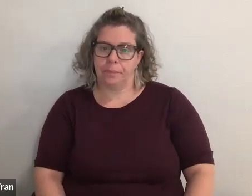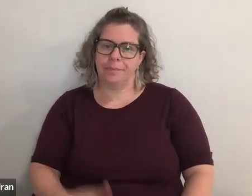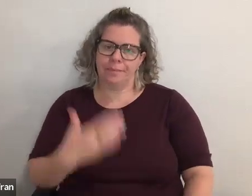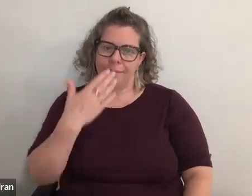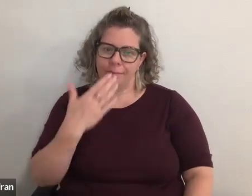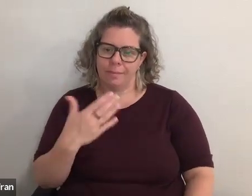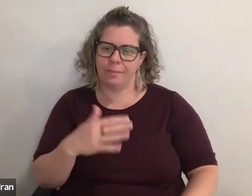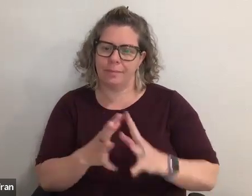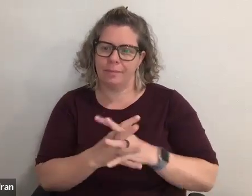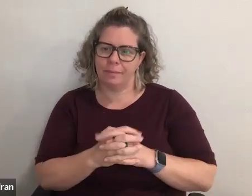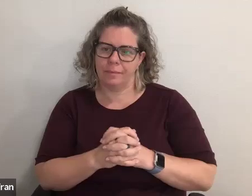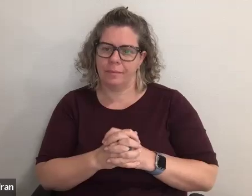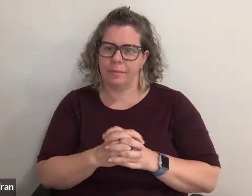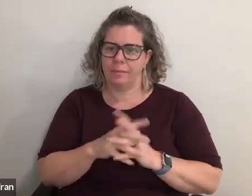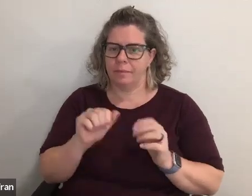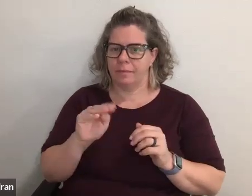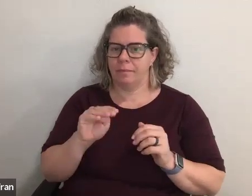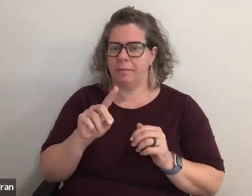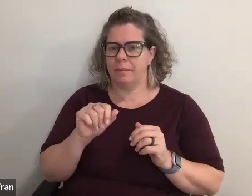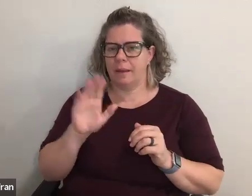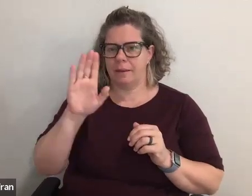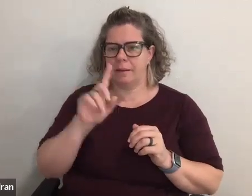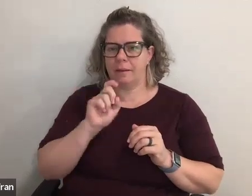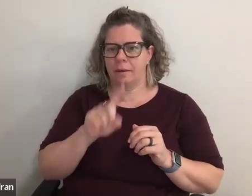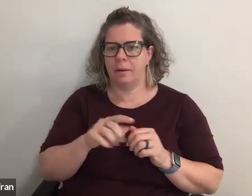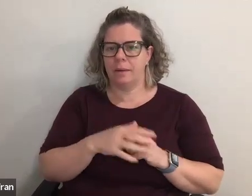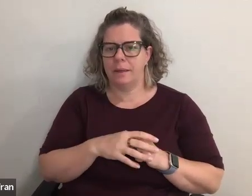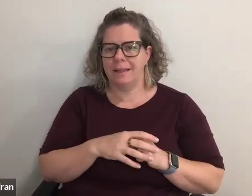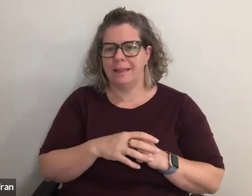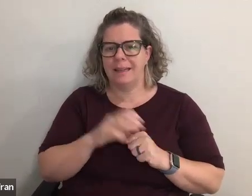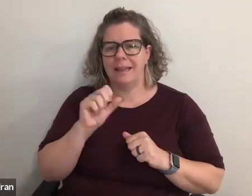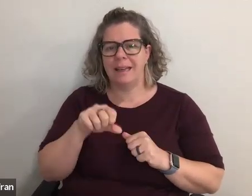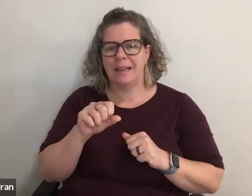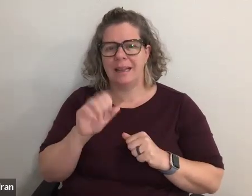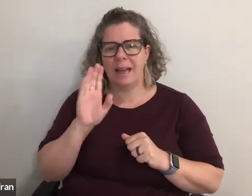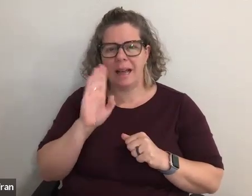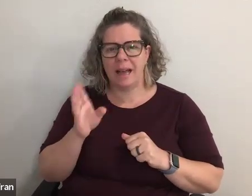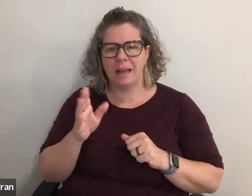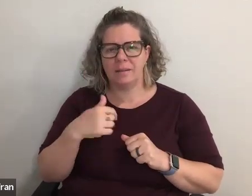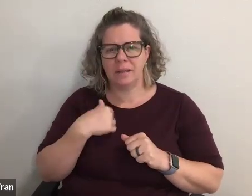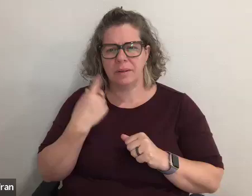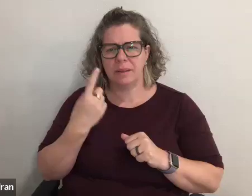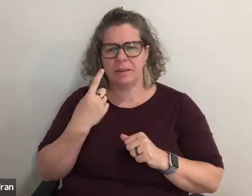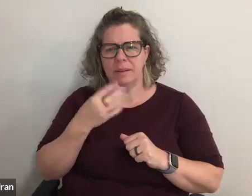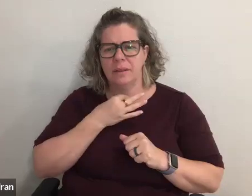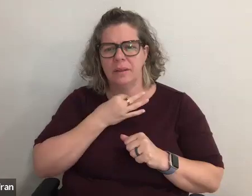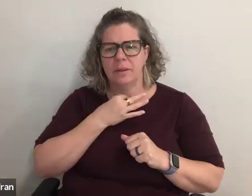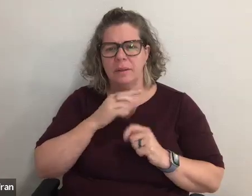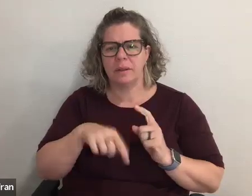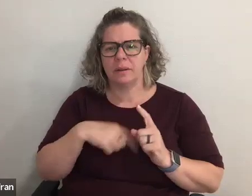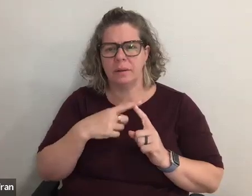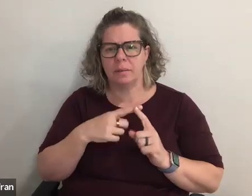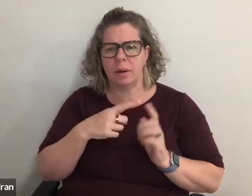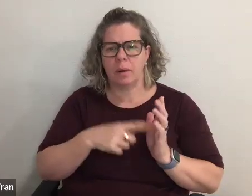Thanks, Brian. Amanda, you have a question? You can unmute. Yeah, hi. I'm just curious about what